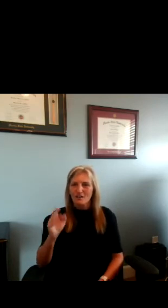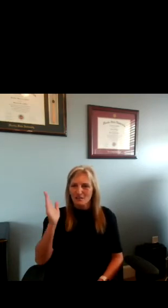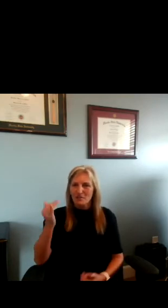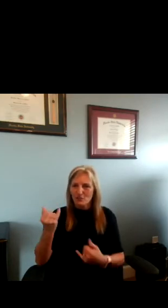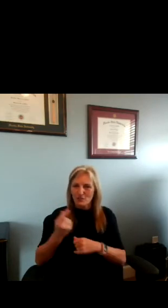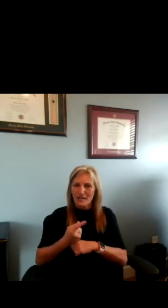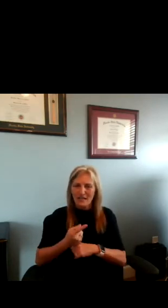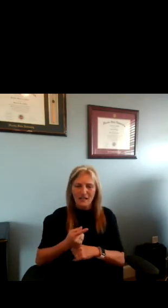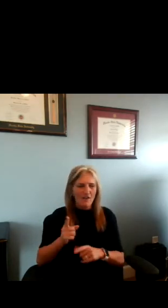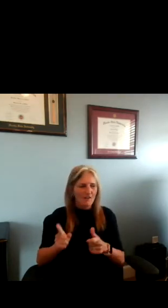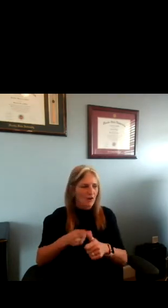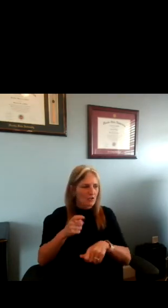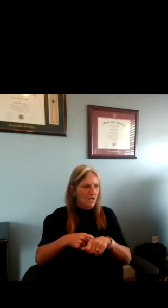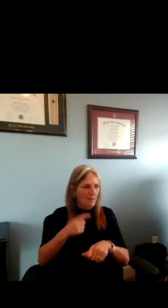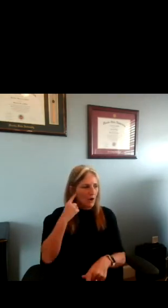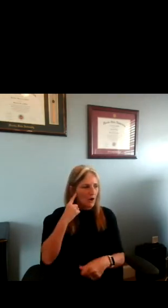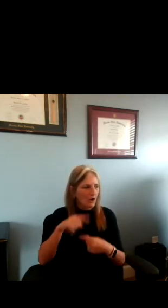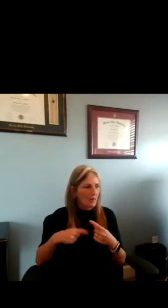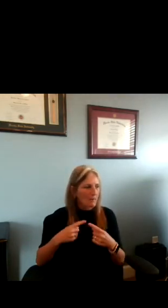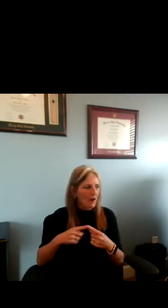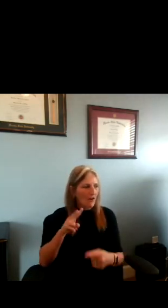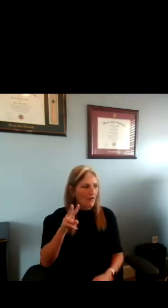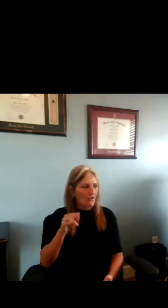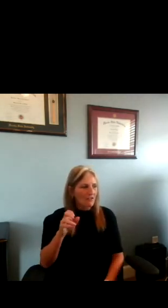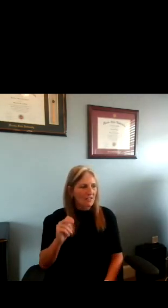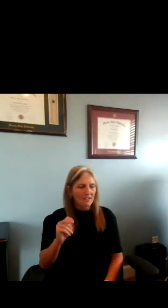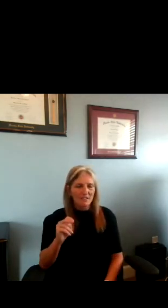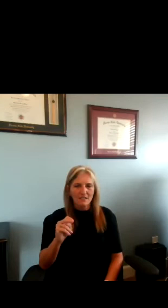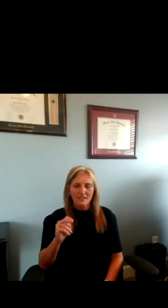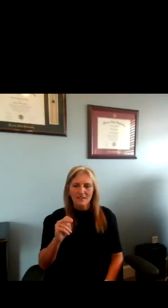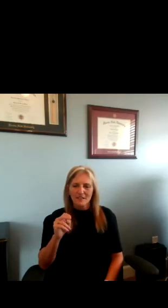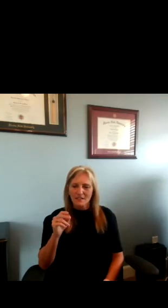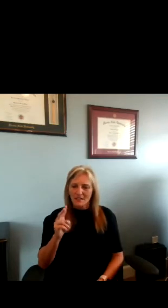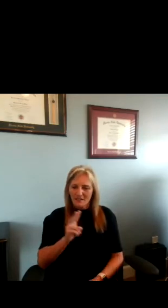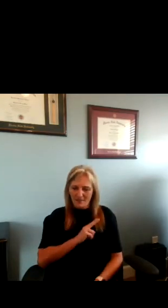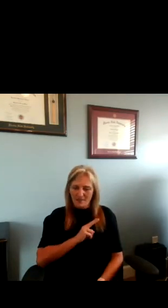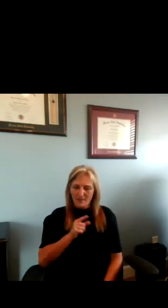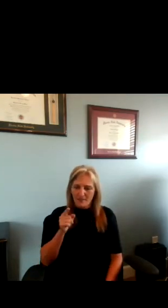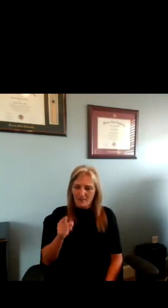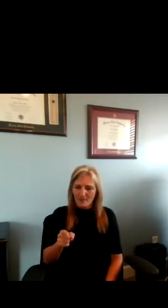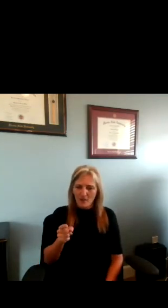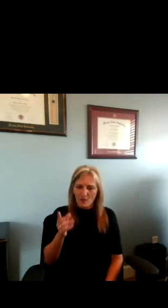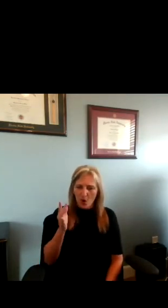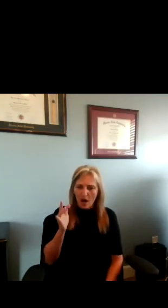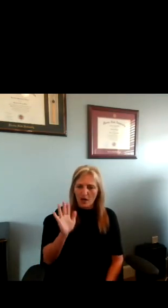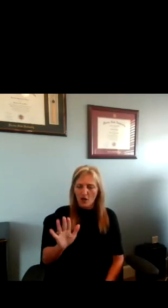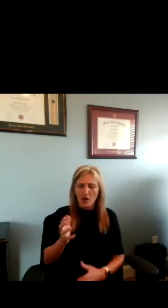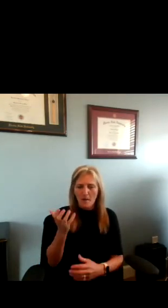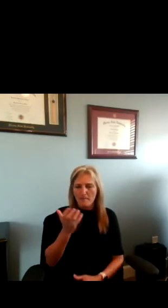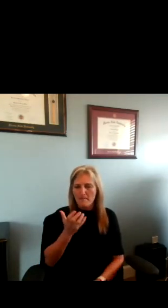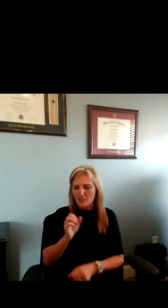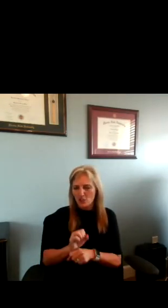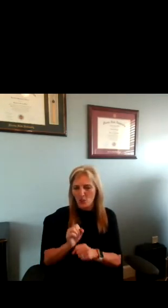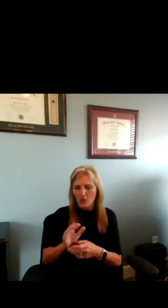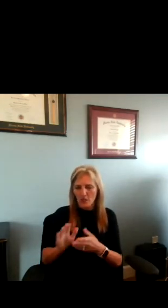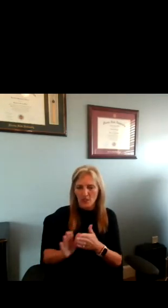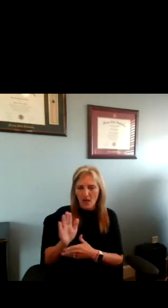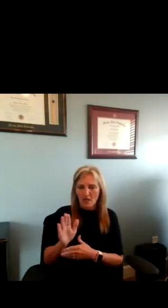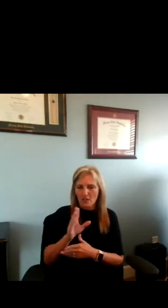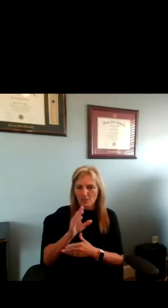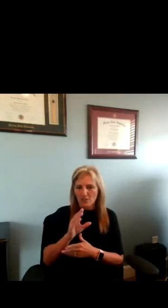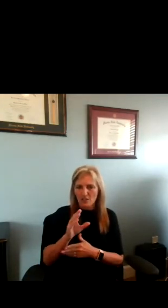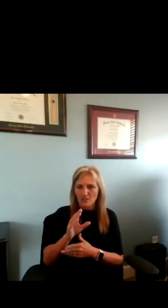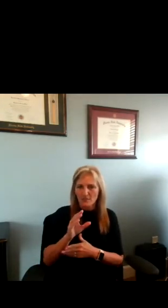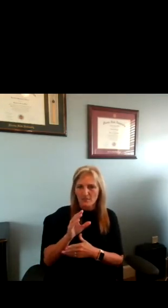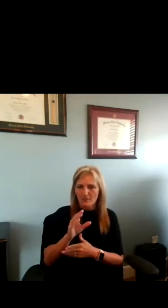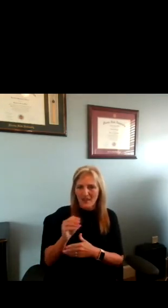first heard about Vivian because of her amazing work at the College and Community Fellowship, CCF. Now, this is